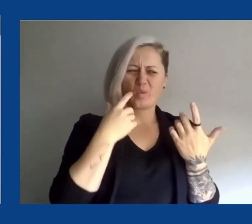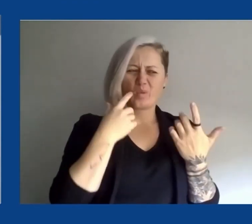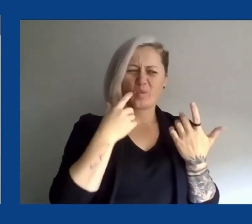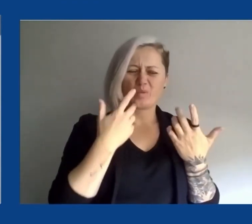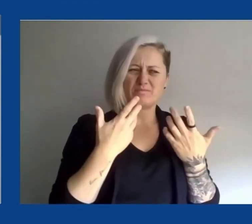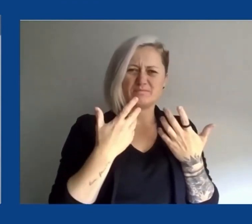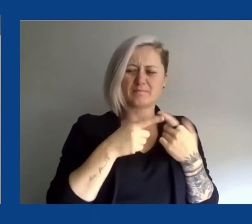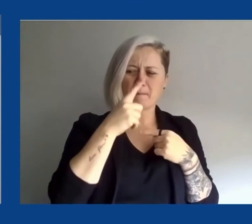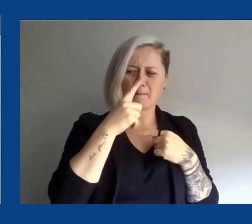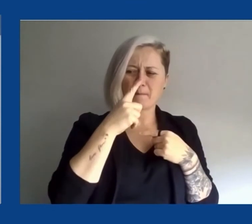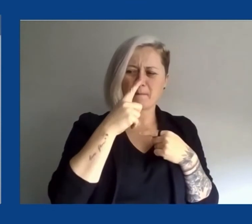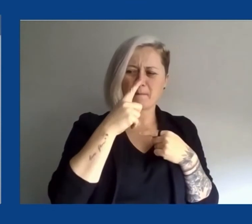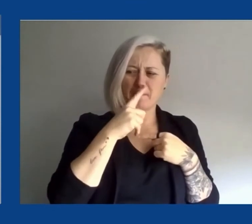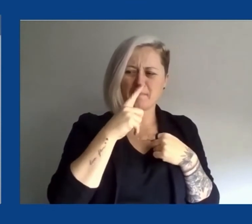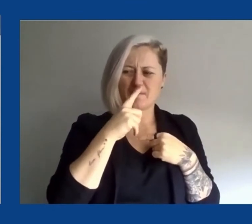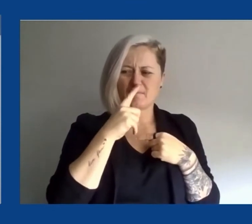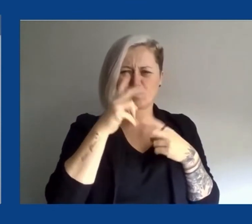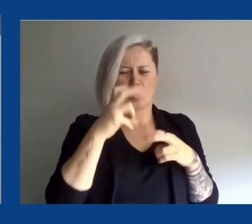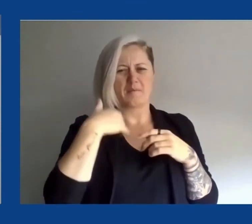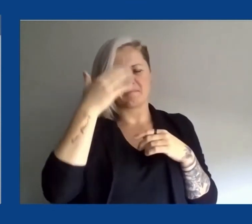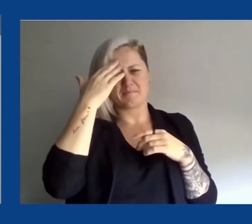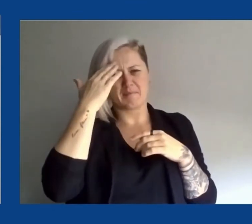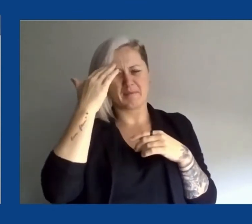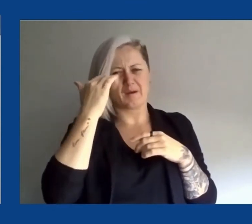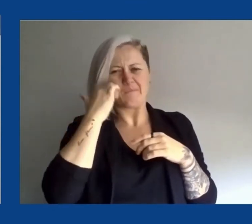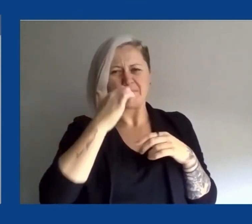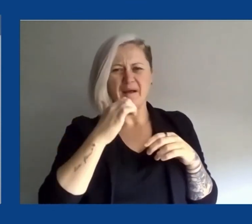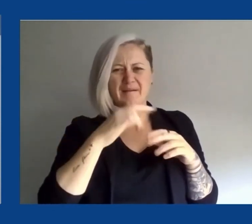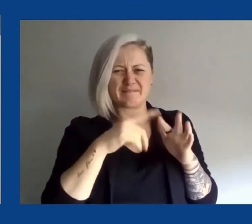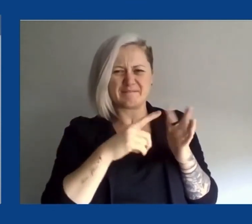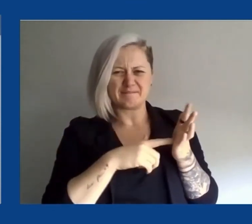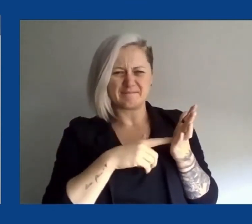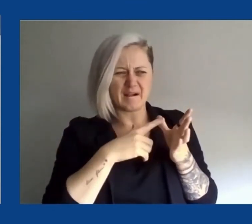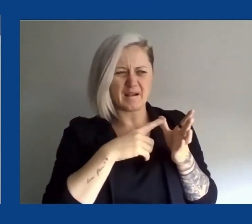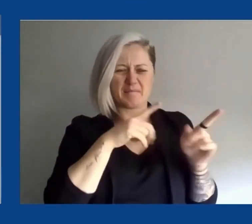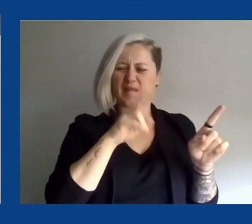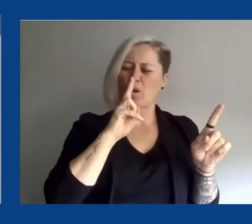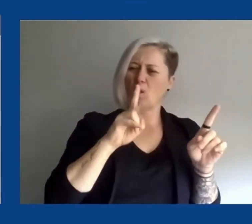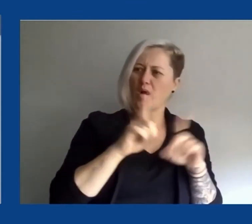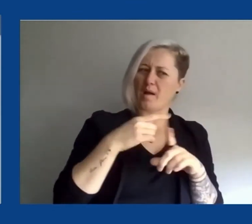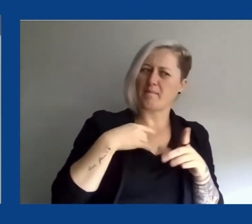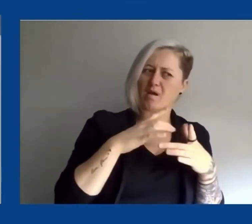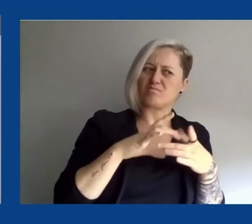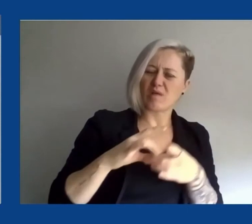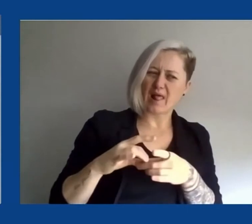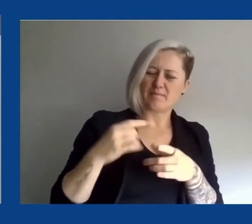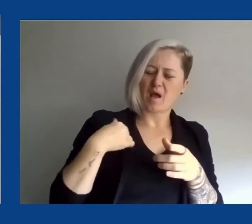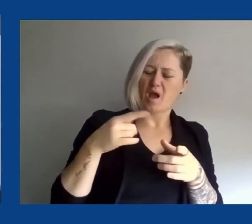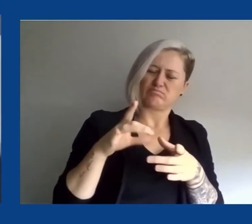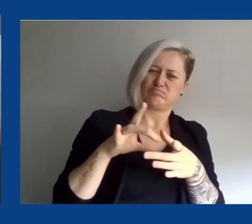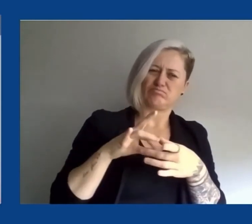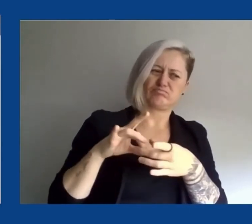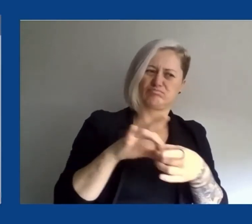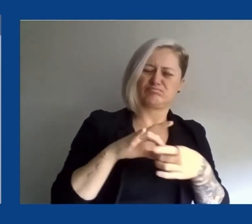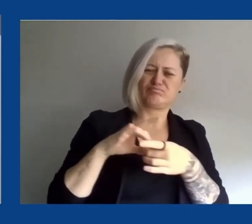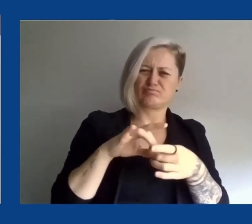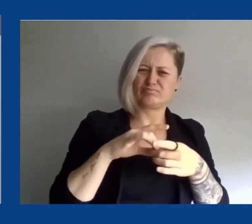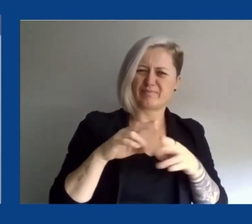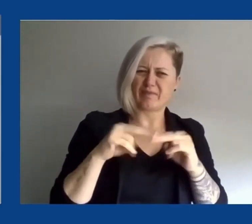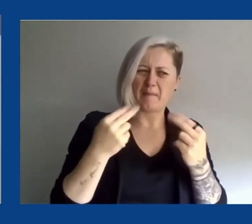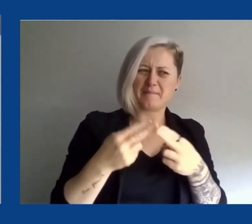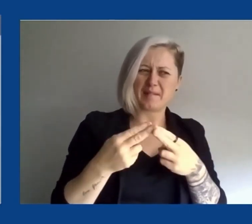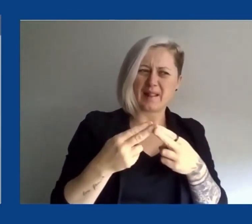mother were black fellas. And I thought, well, they're just like my relatives. So it was all this conflict and confusion and growing up,